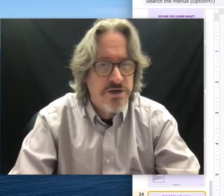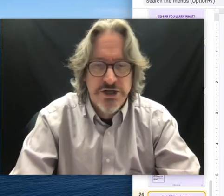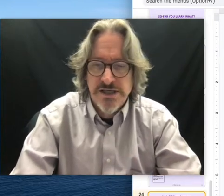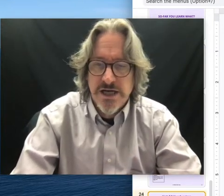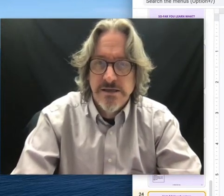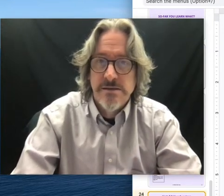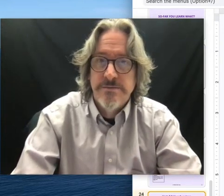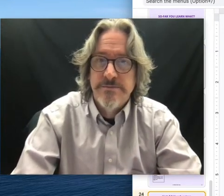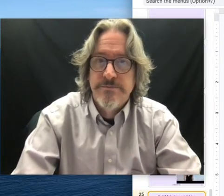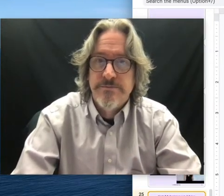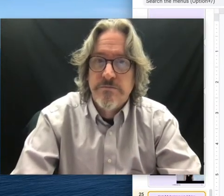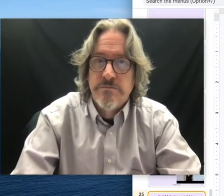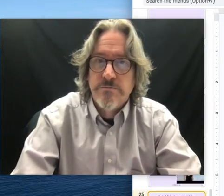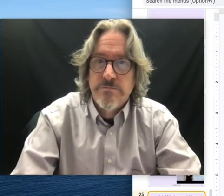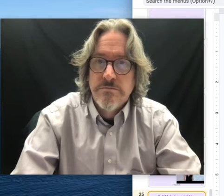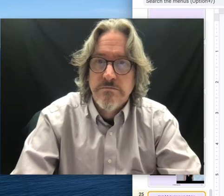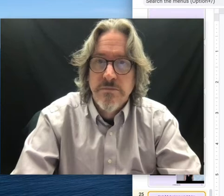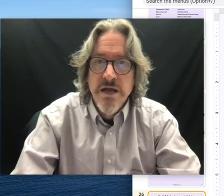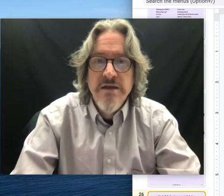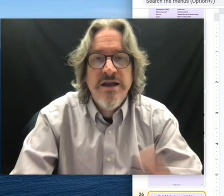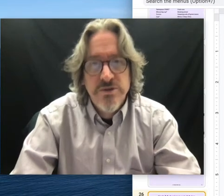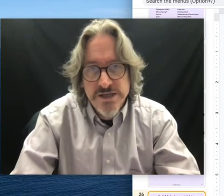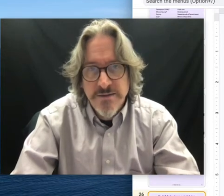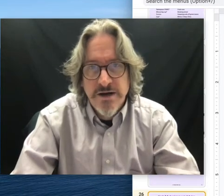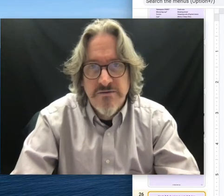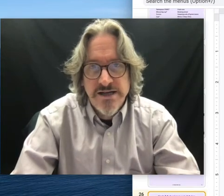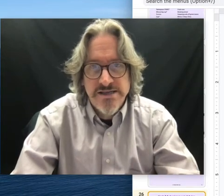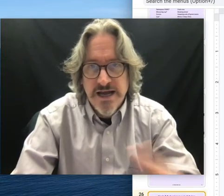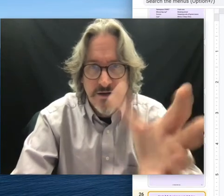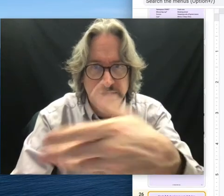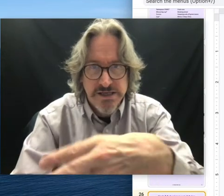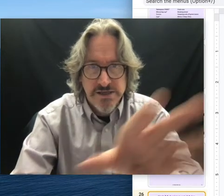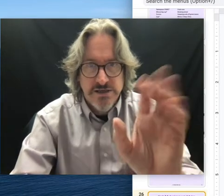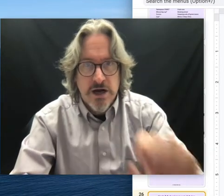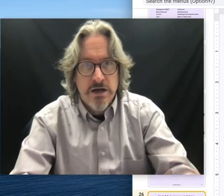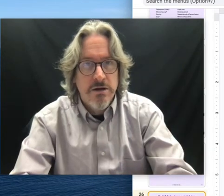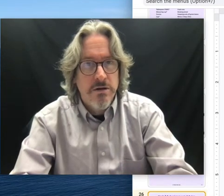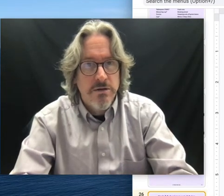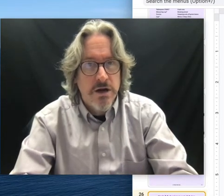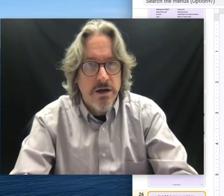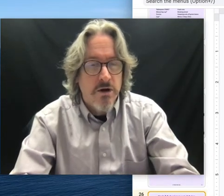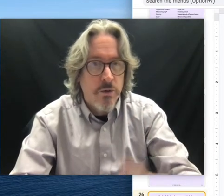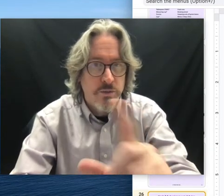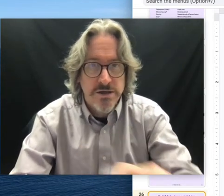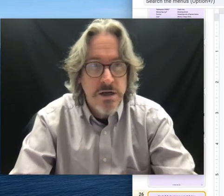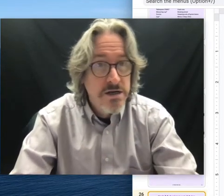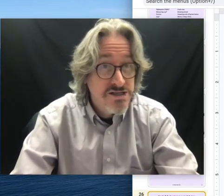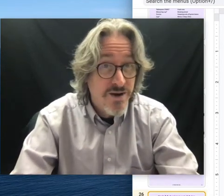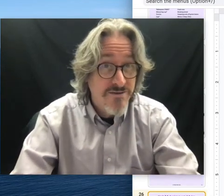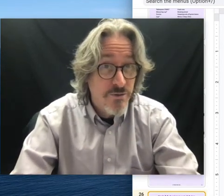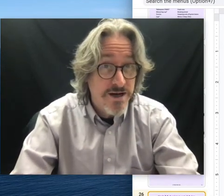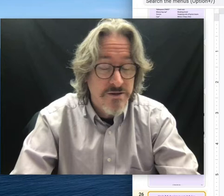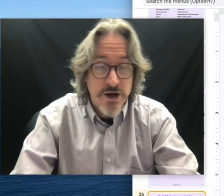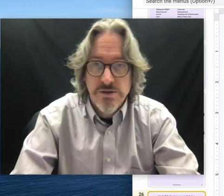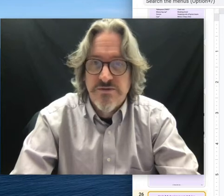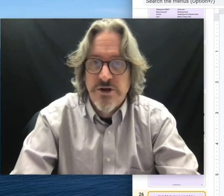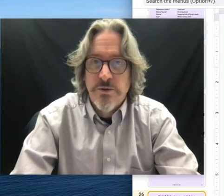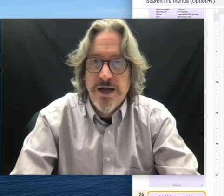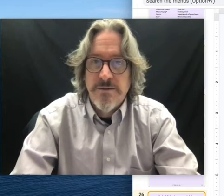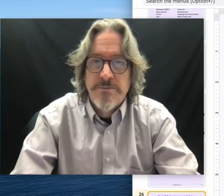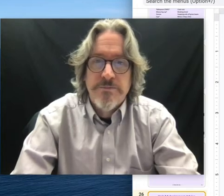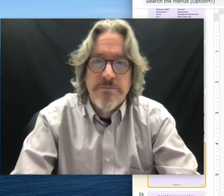most of what she signs. Then I'll do assignment advice, and this is old one, so I haven't written in the